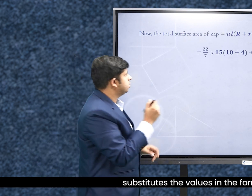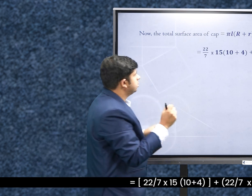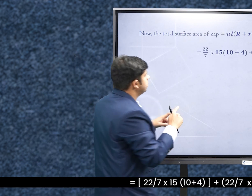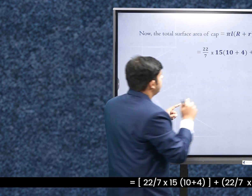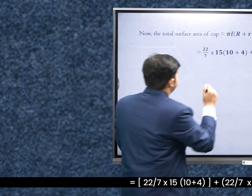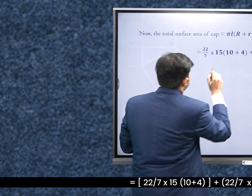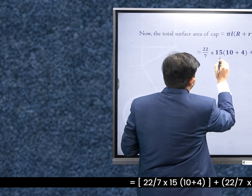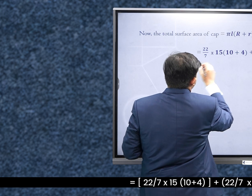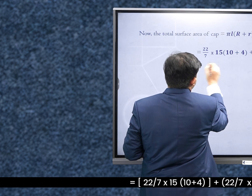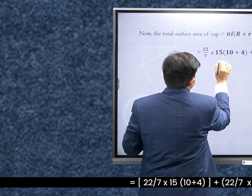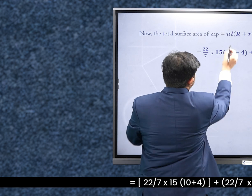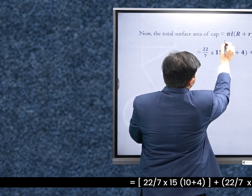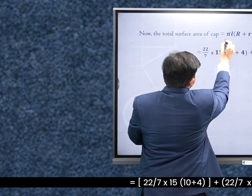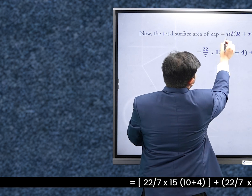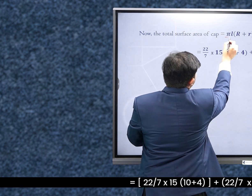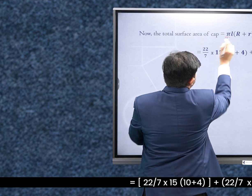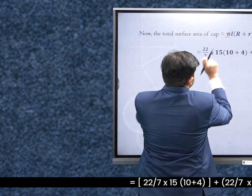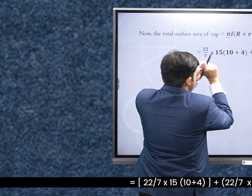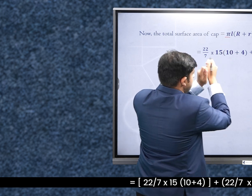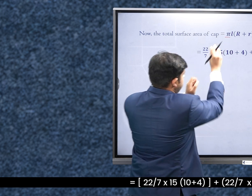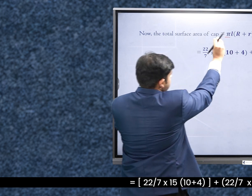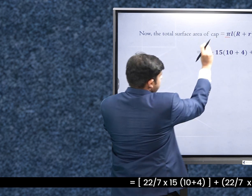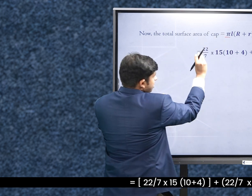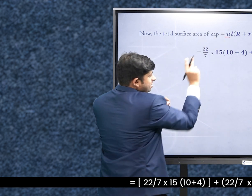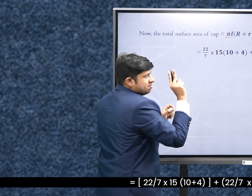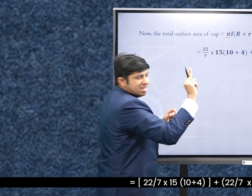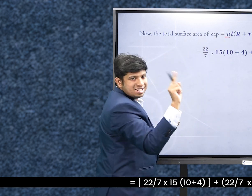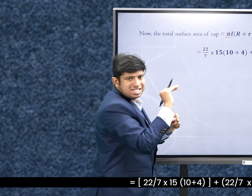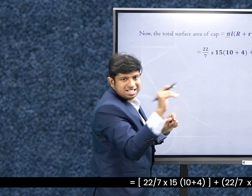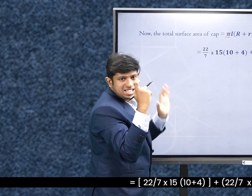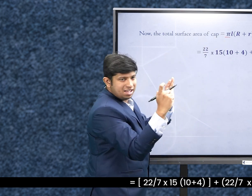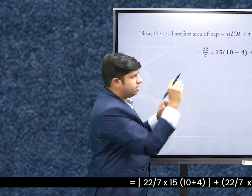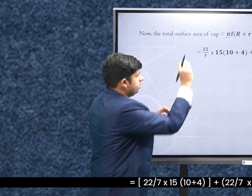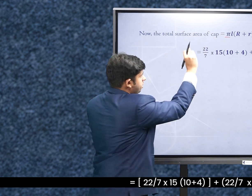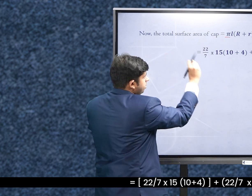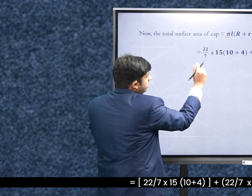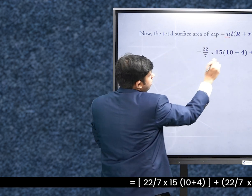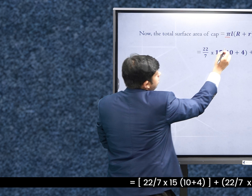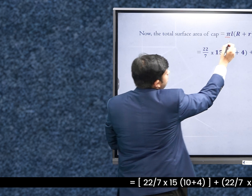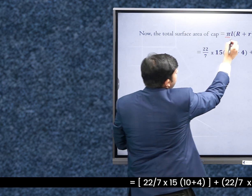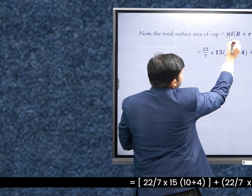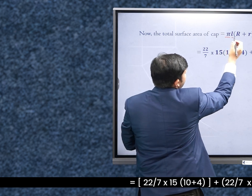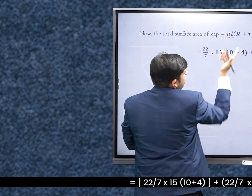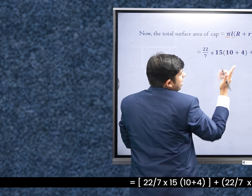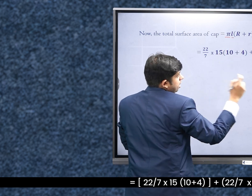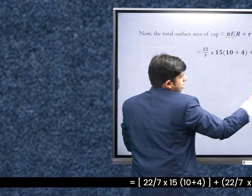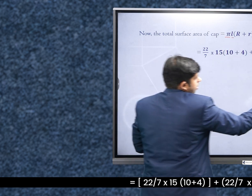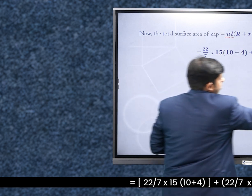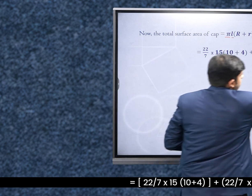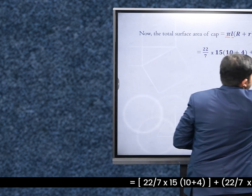That equal to 22 by 7 into 15 into 10 plus 4 plus 22 by 7 into 4 square.